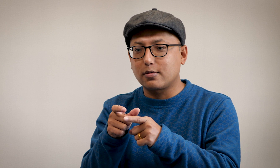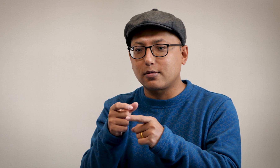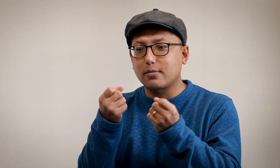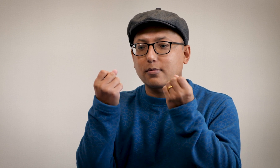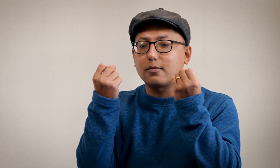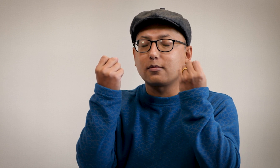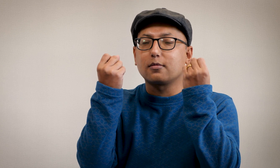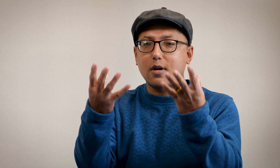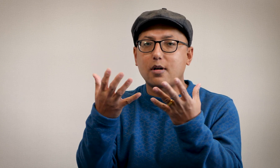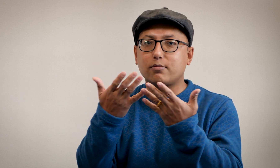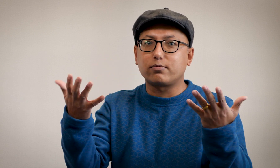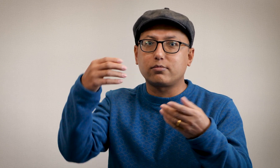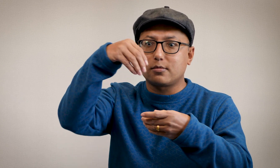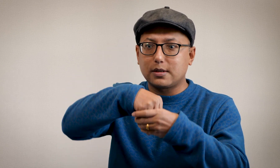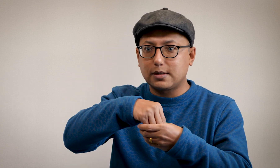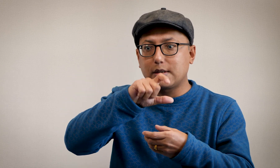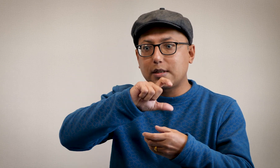These two sign morphemes becomes a new word.